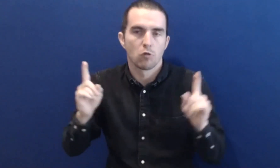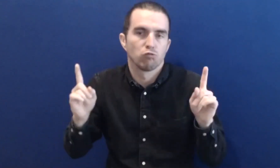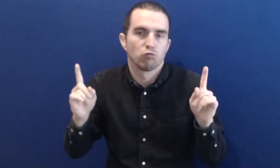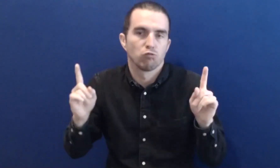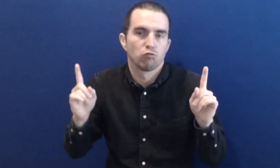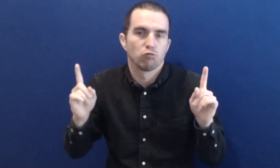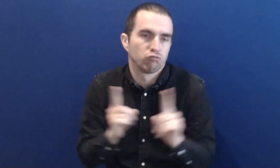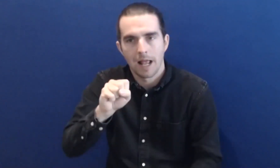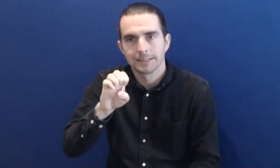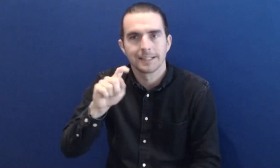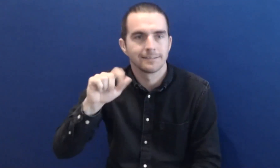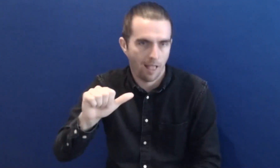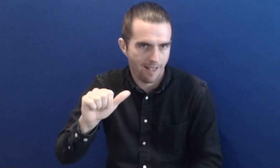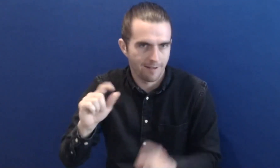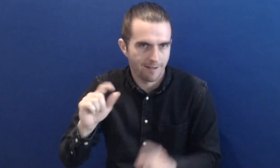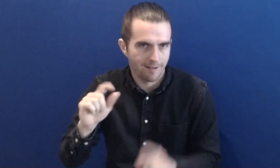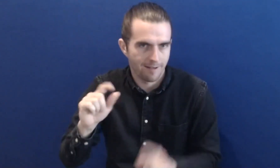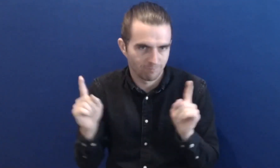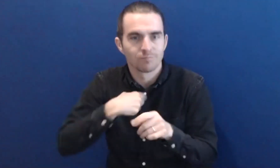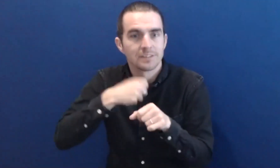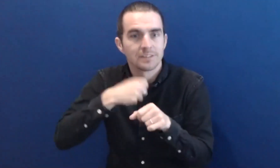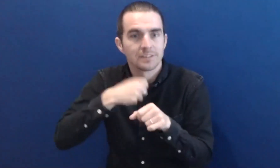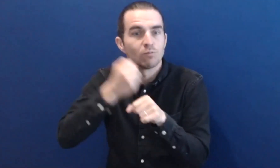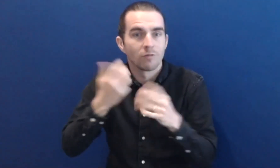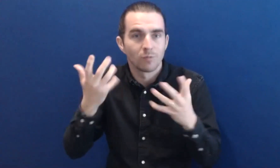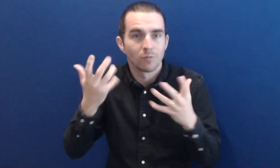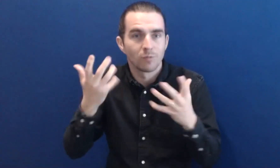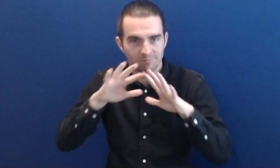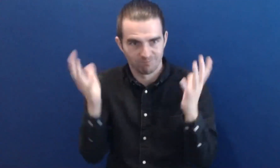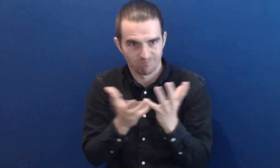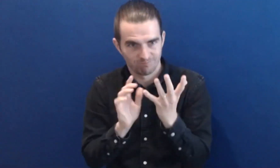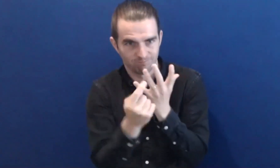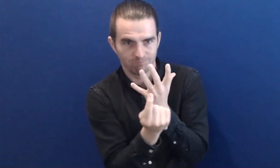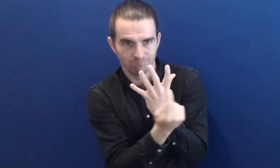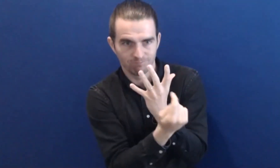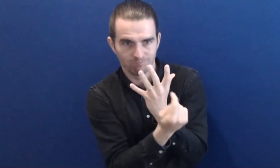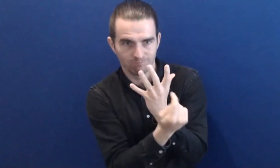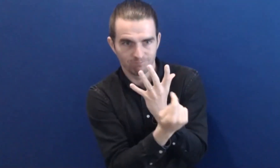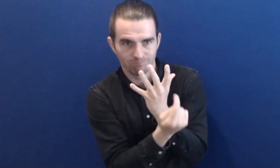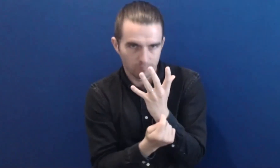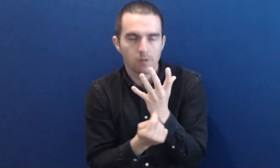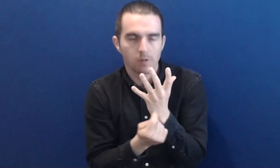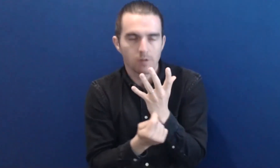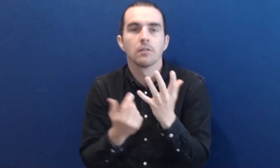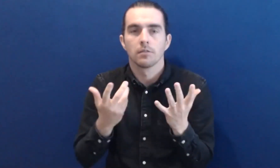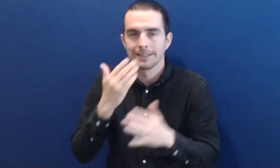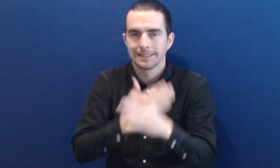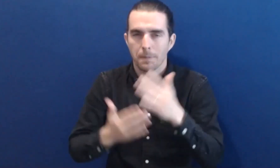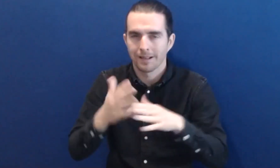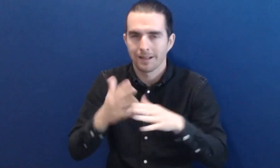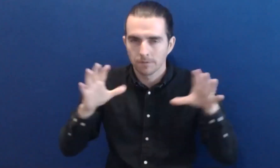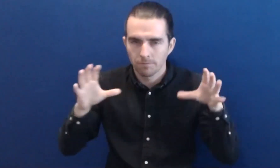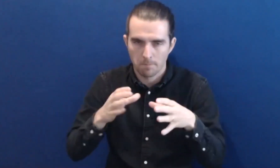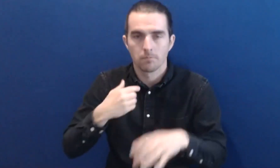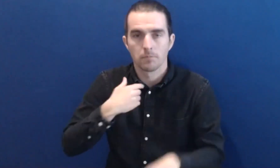also want to thank the organizers, IDDC, and particularly the groups, the 2 groups that are responsible for this